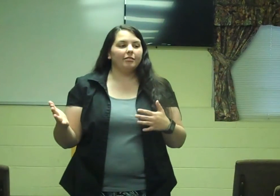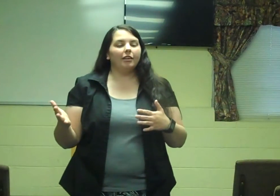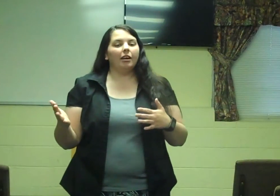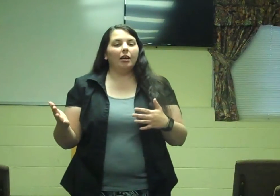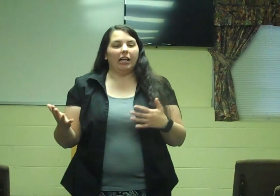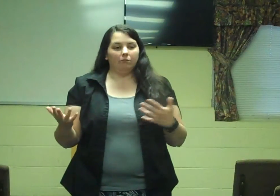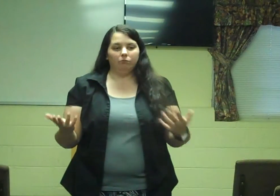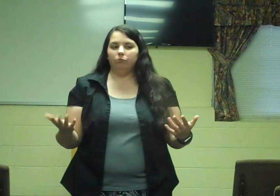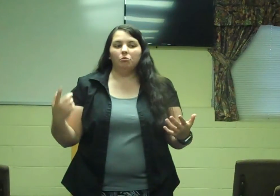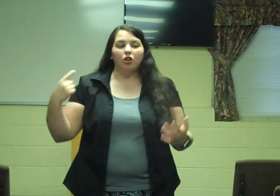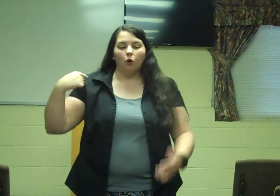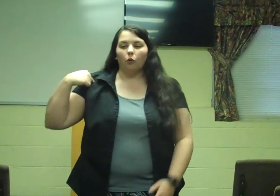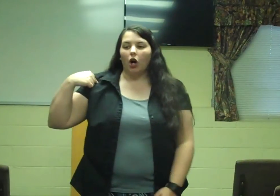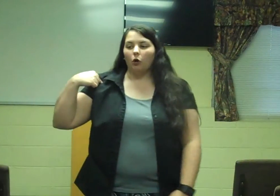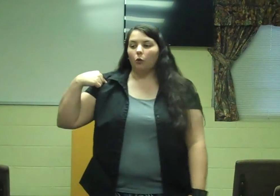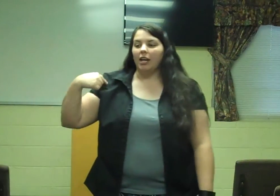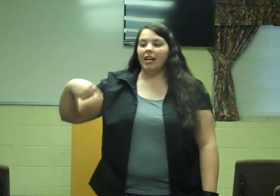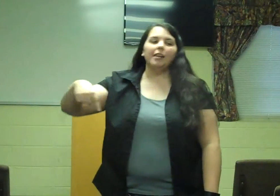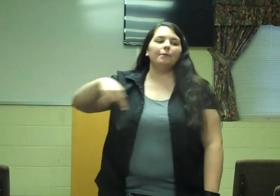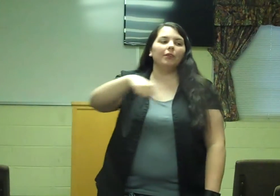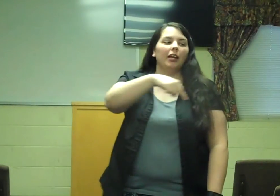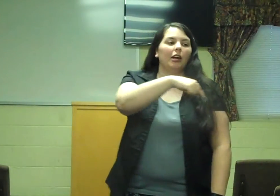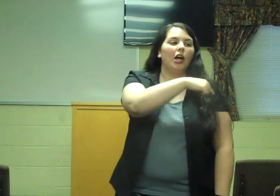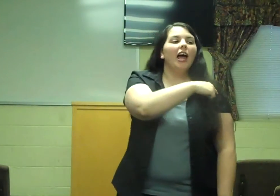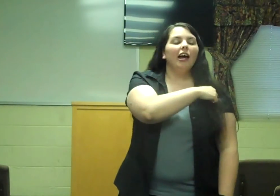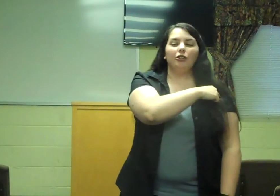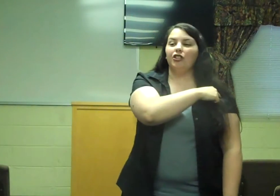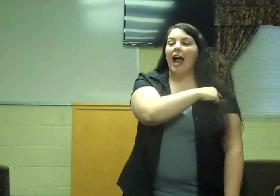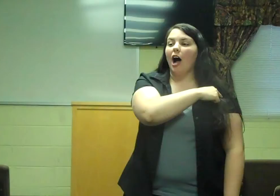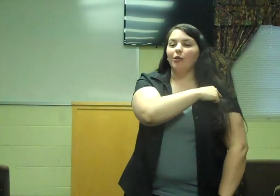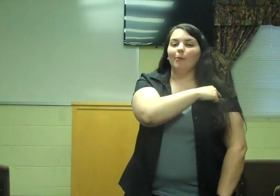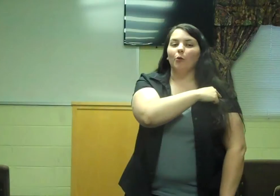Jesus. So we shall, you remember